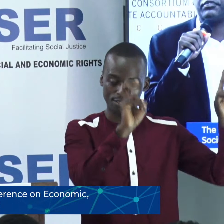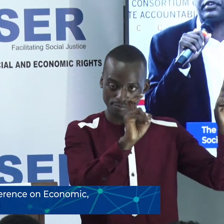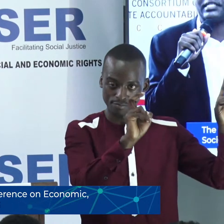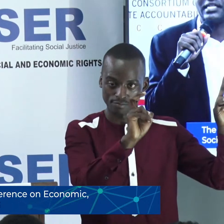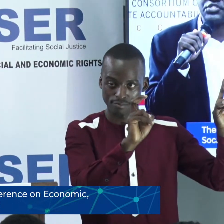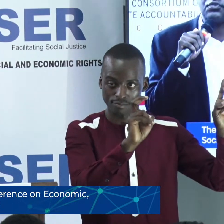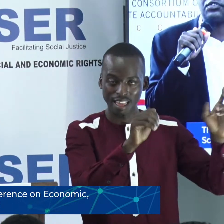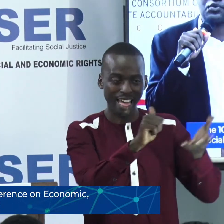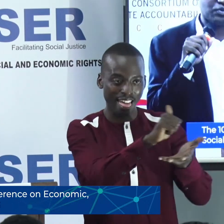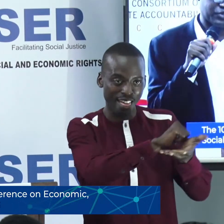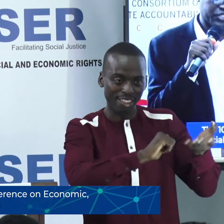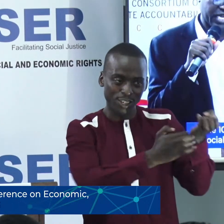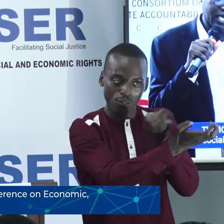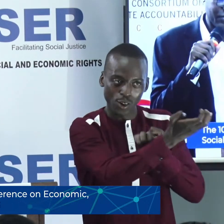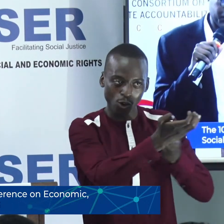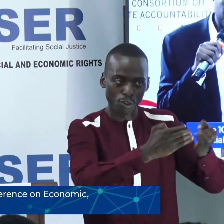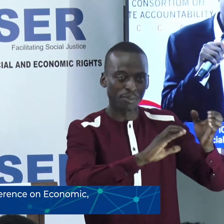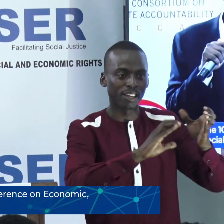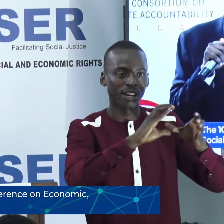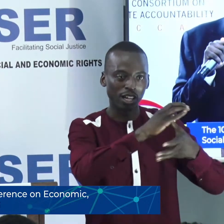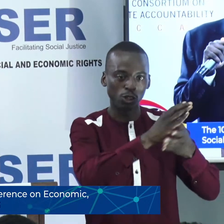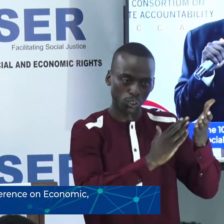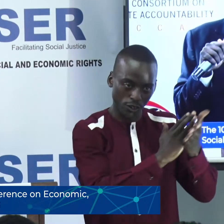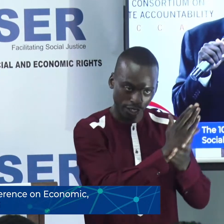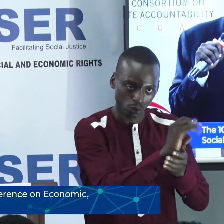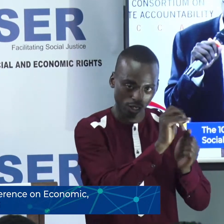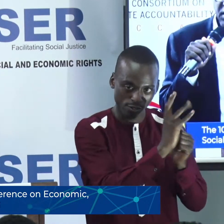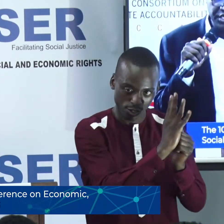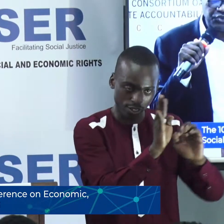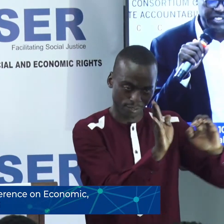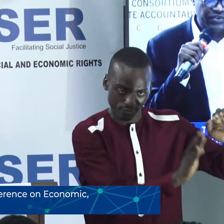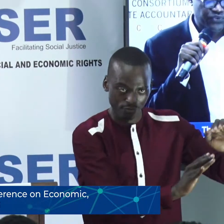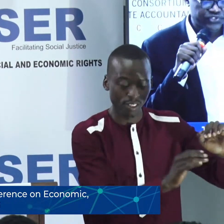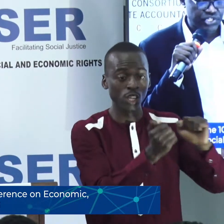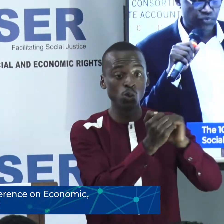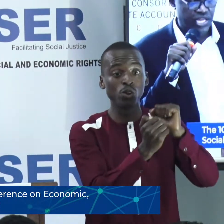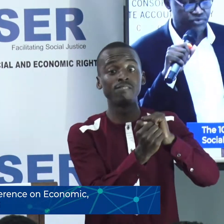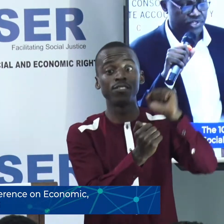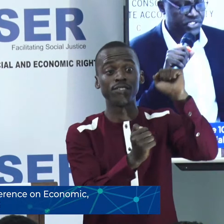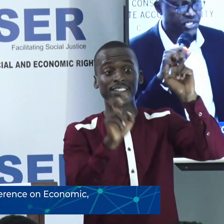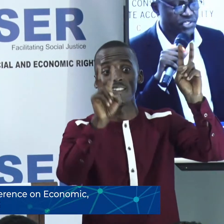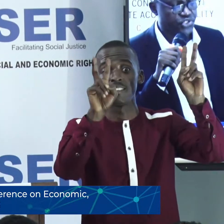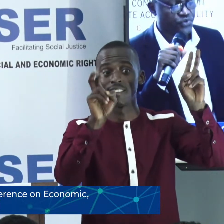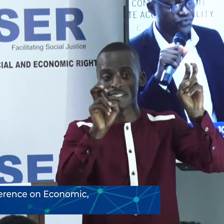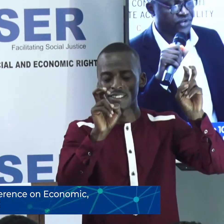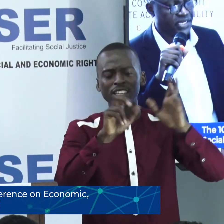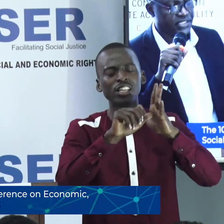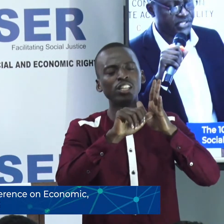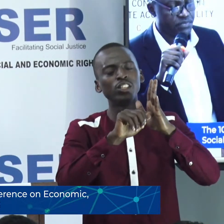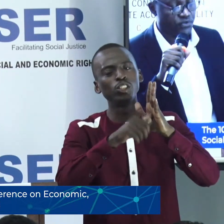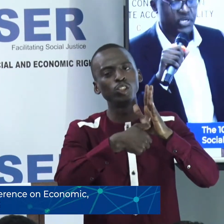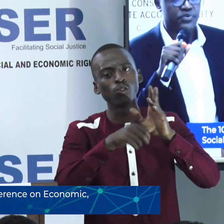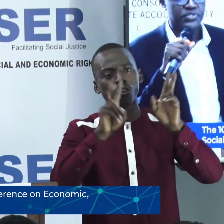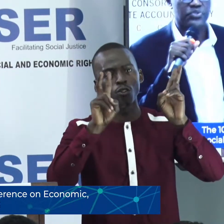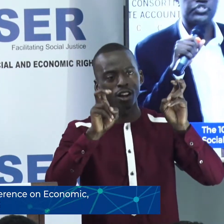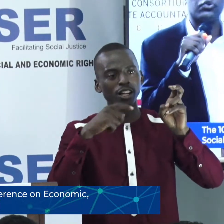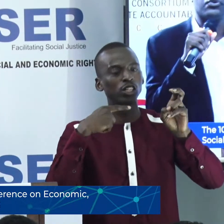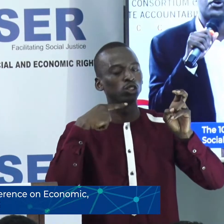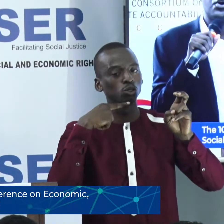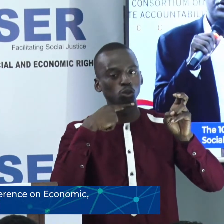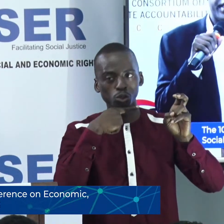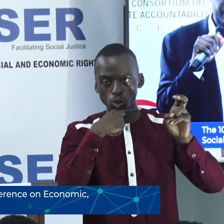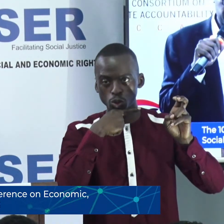of the nature of economic, social, and cultural rights. In 2015, we addressed the issue of the theme of tackling